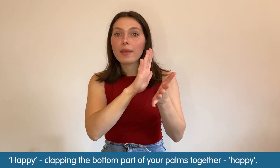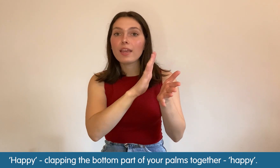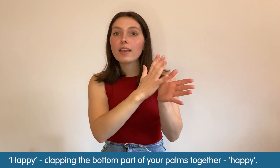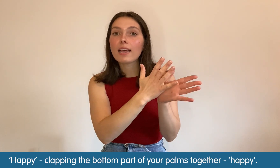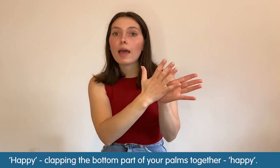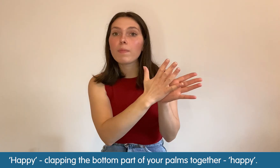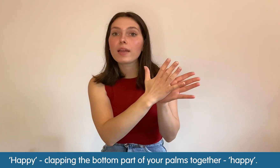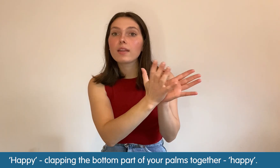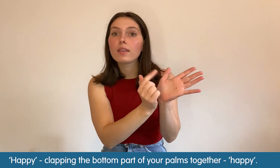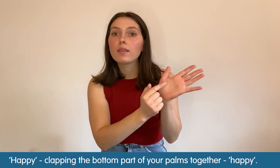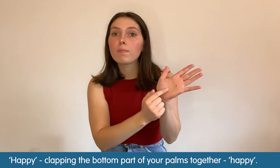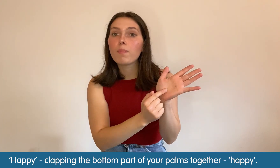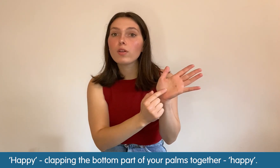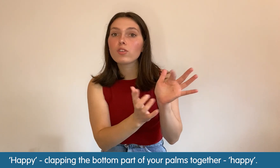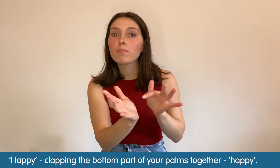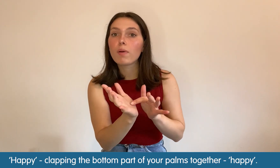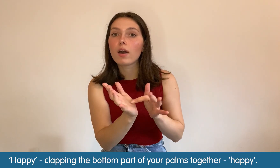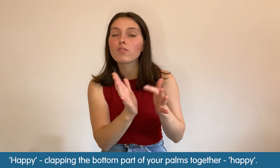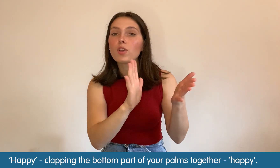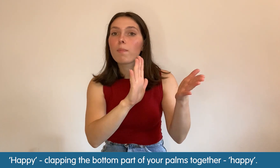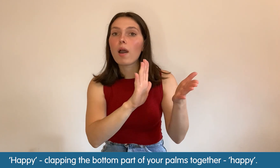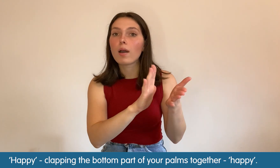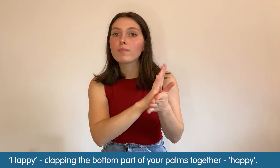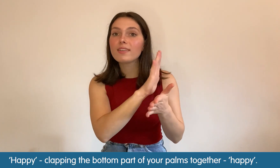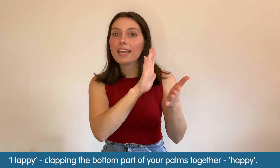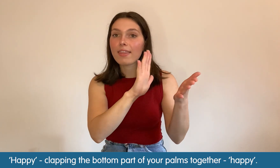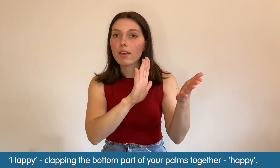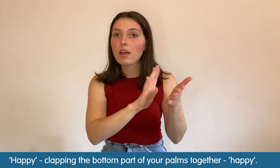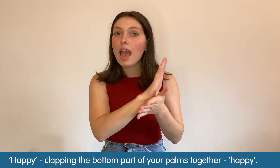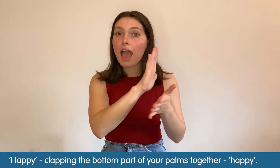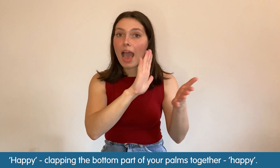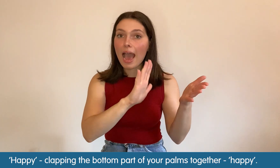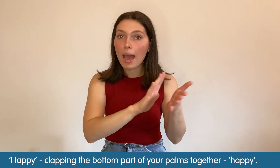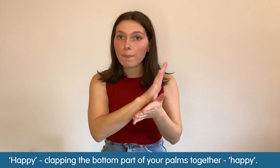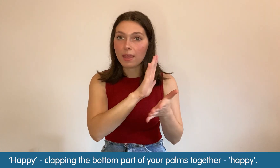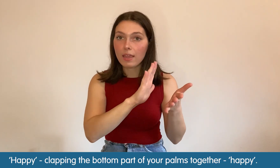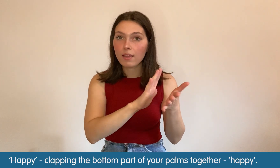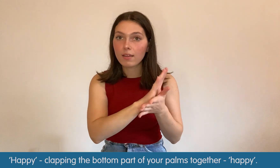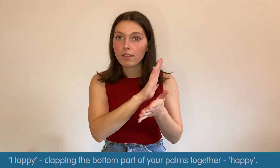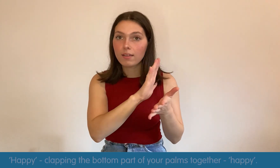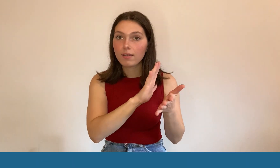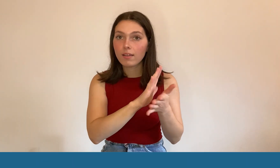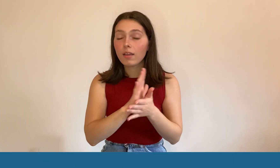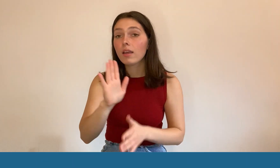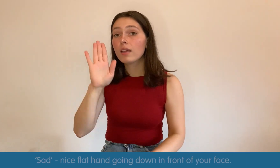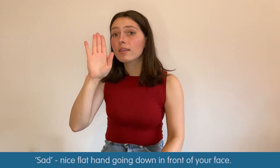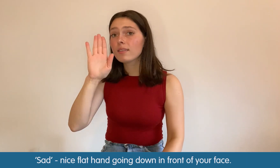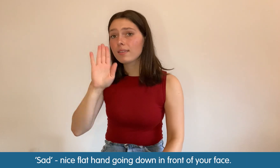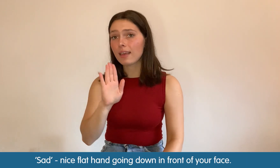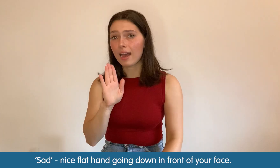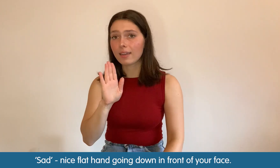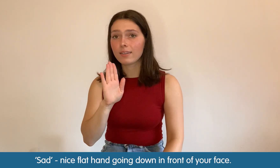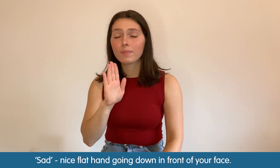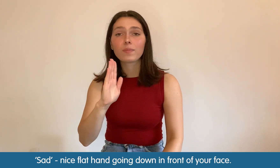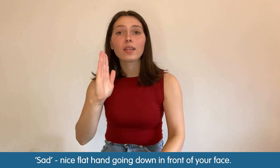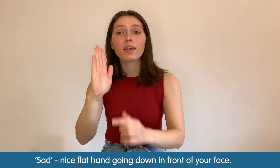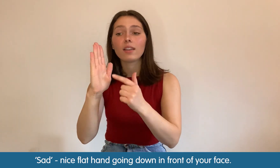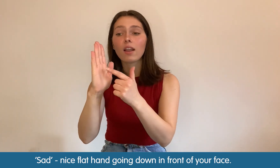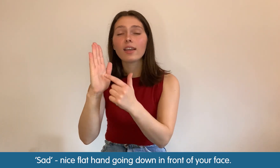Happy, clapping the bottom part of your palm together, happy. Sad. Nice